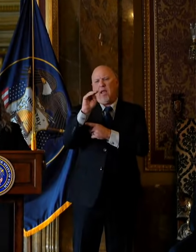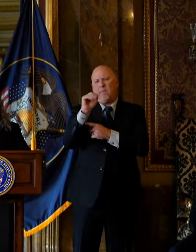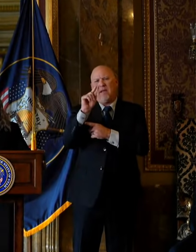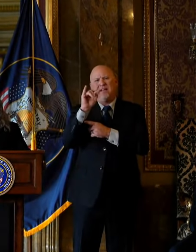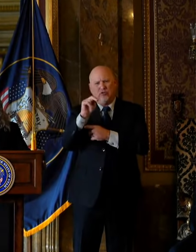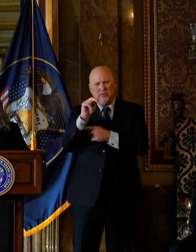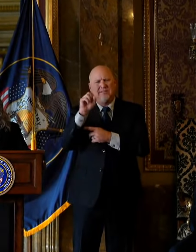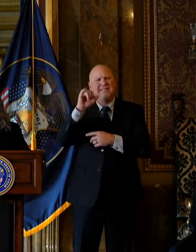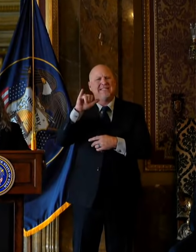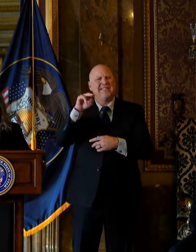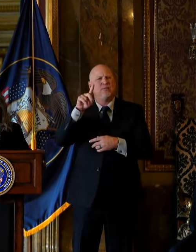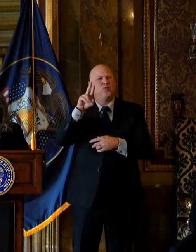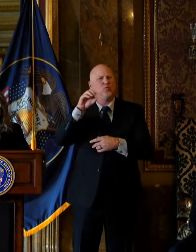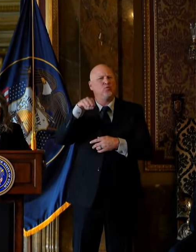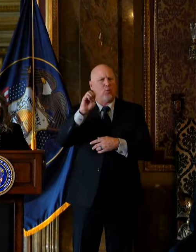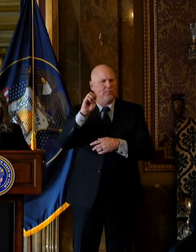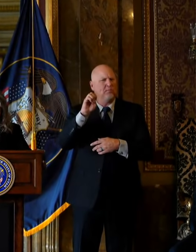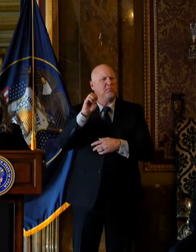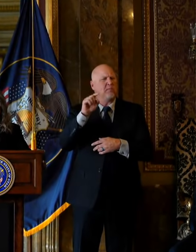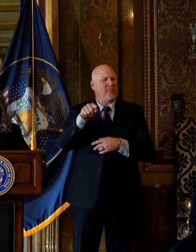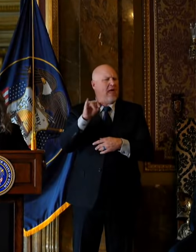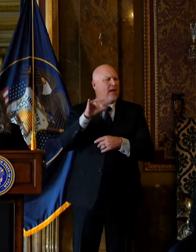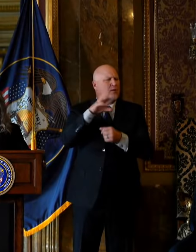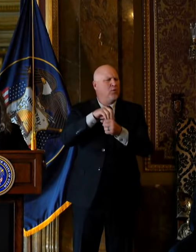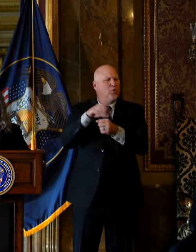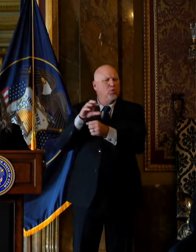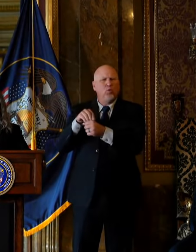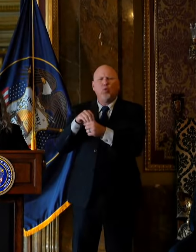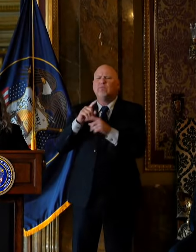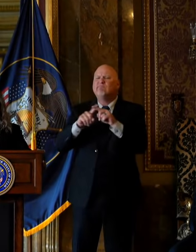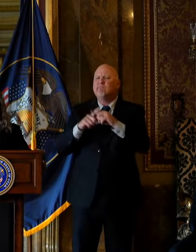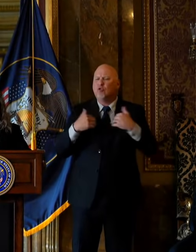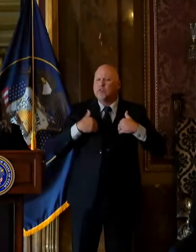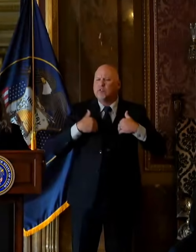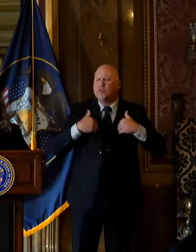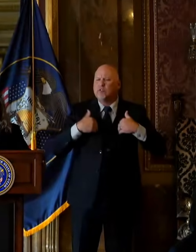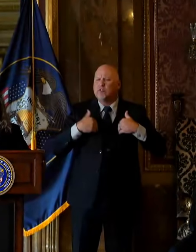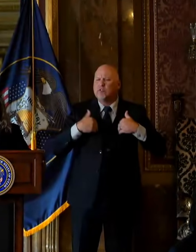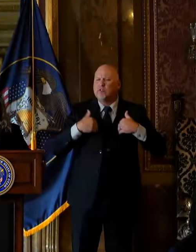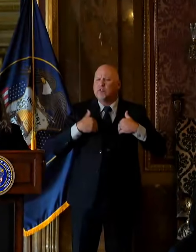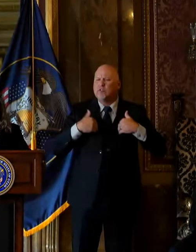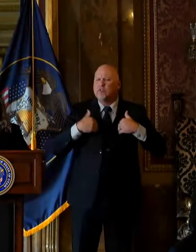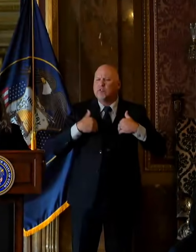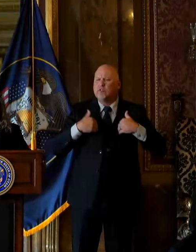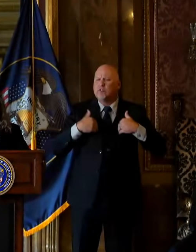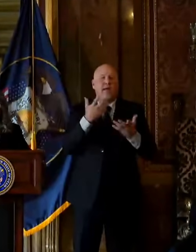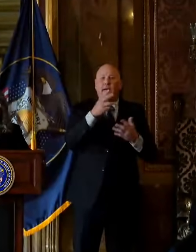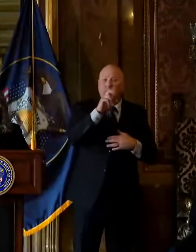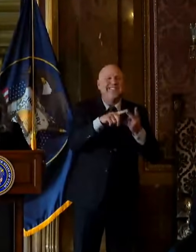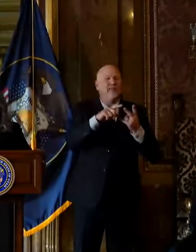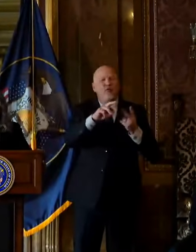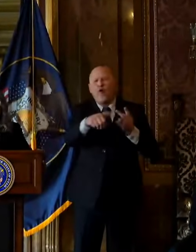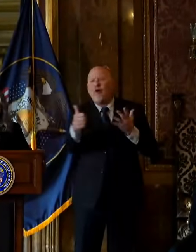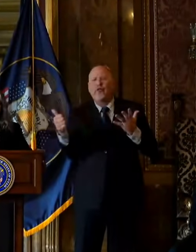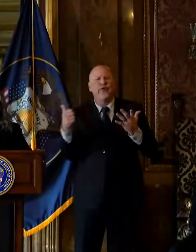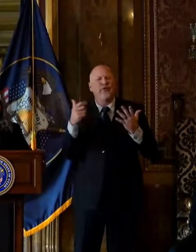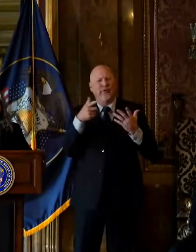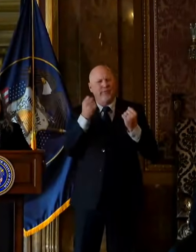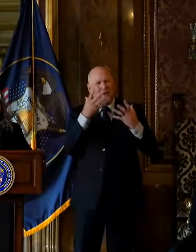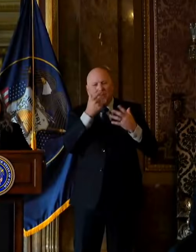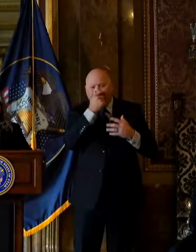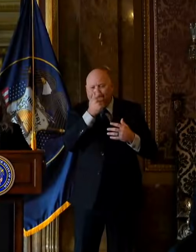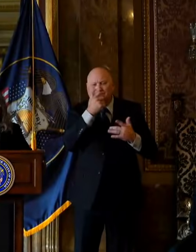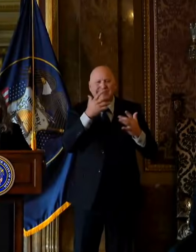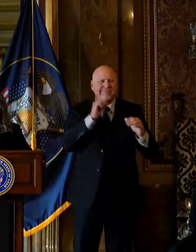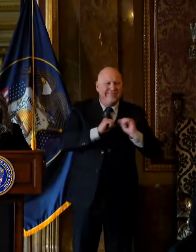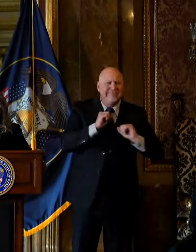Data only tells a part of the story. And for the rest of my time, I really want to focus on 3 areas that are near and dear